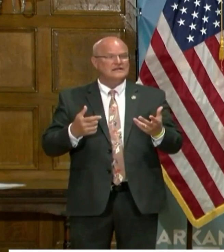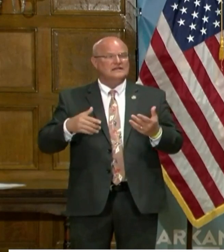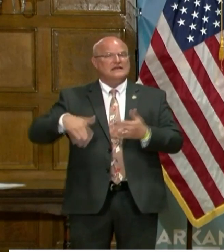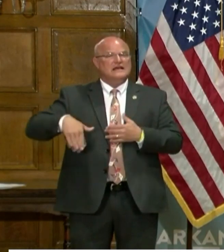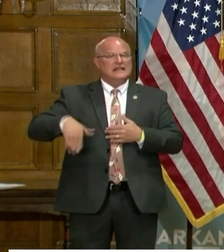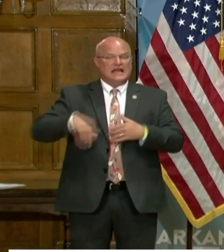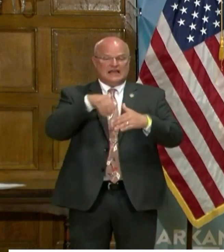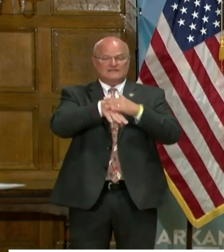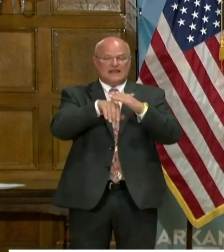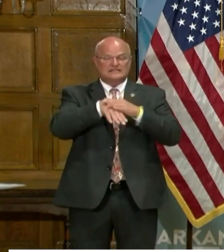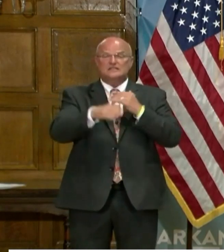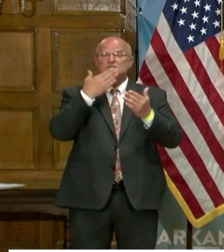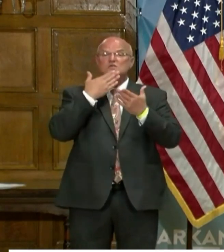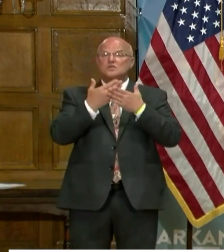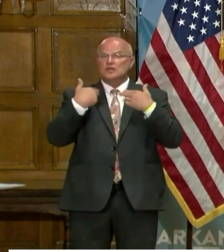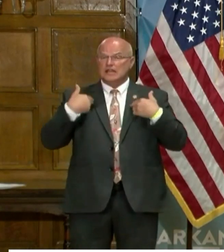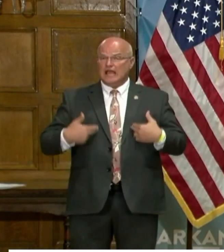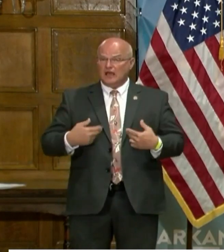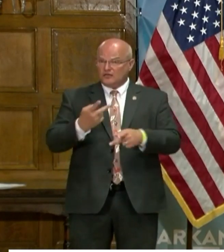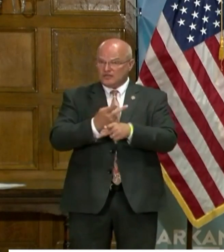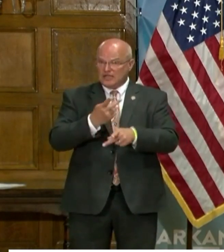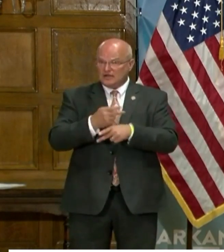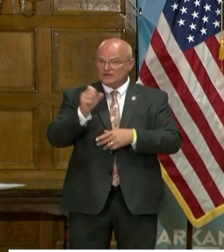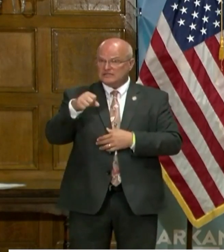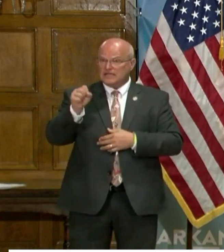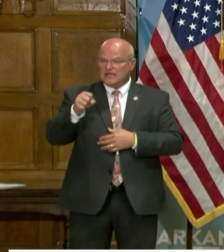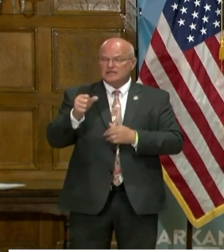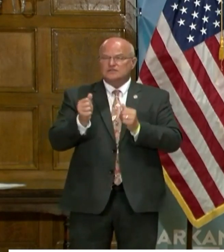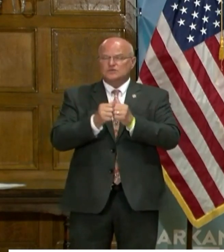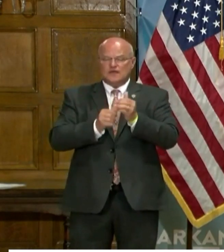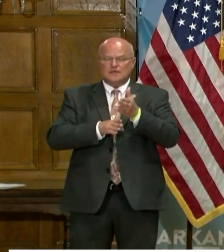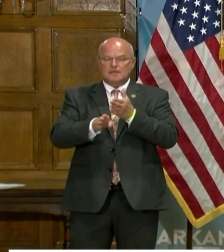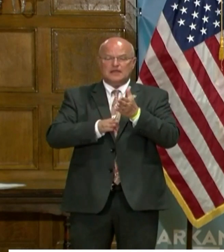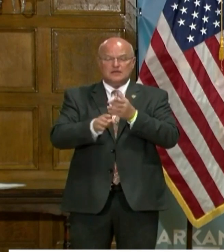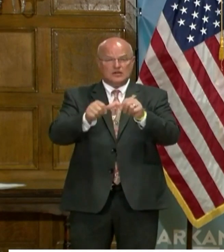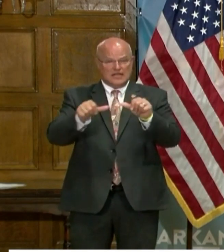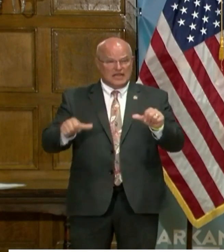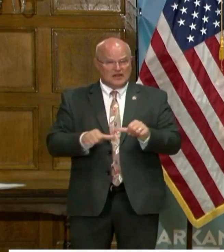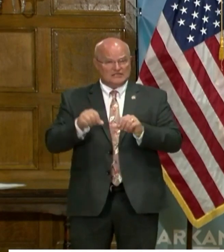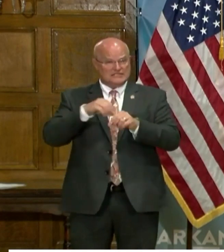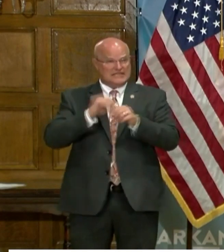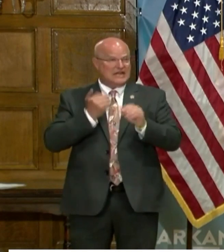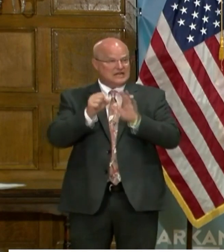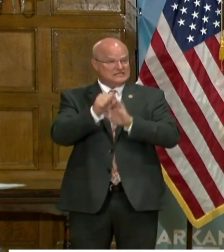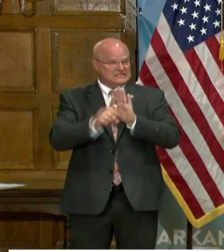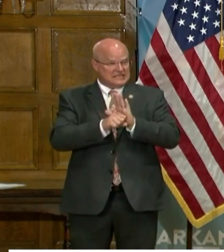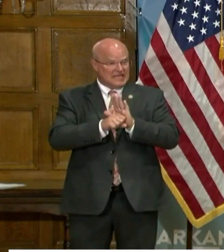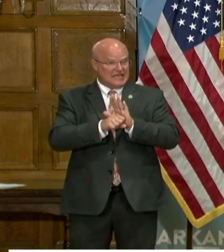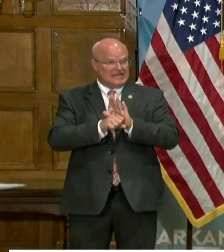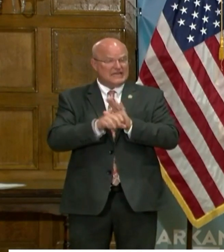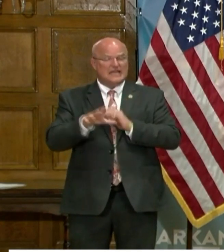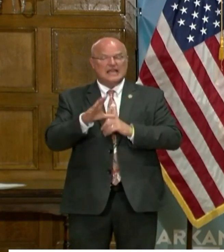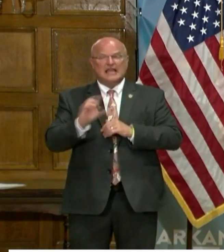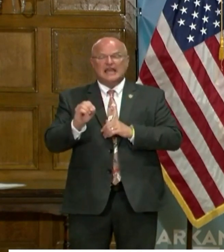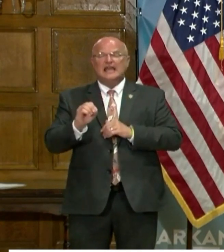of access to good health care in the minority areas of our state, and